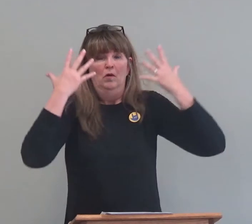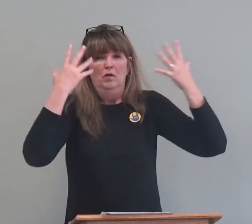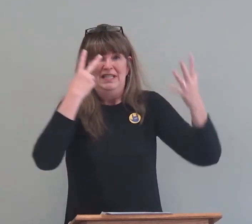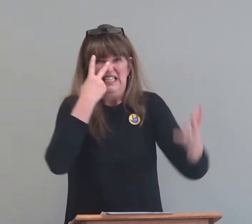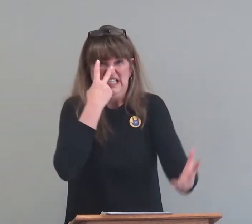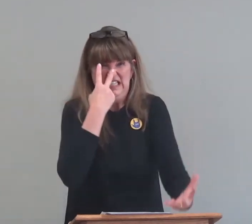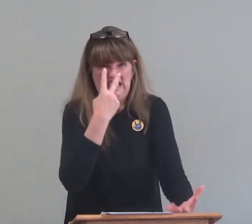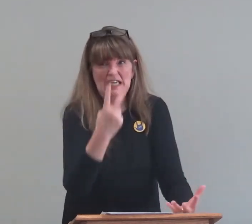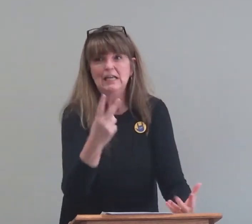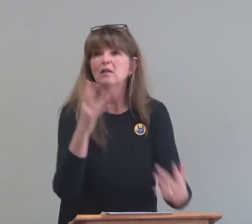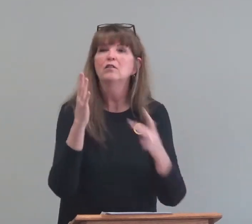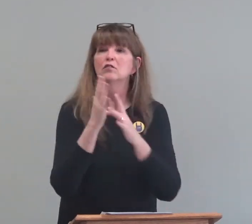chills.